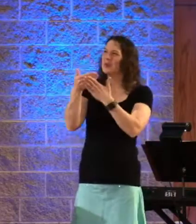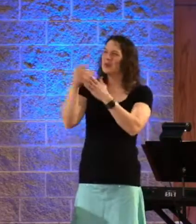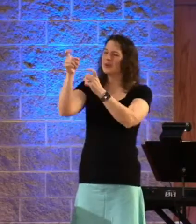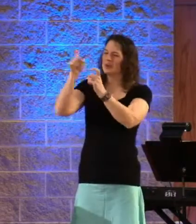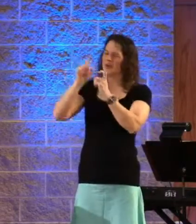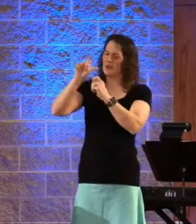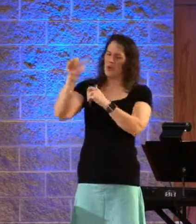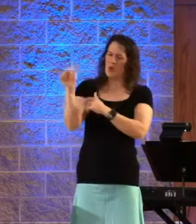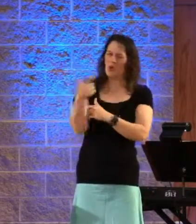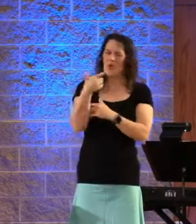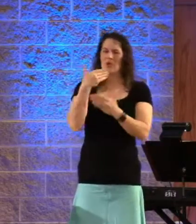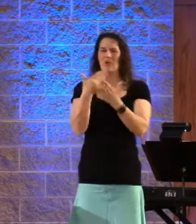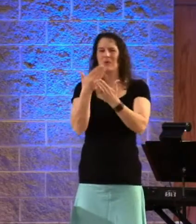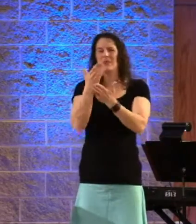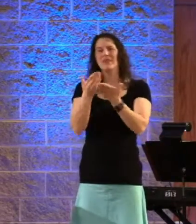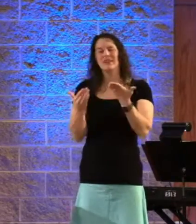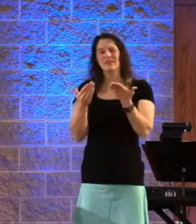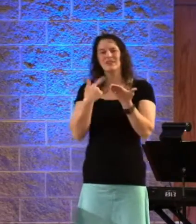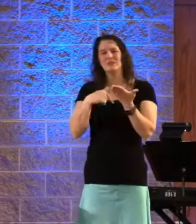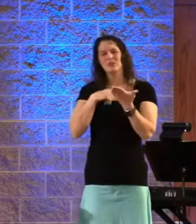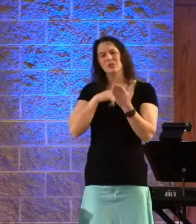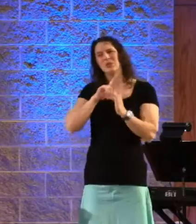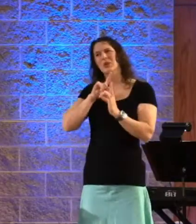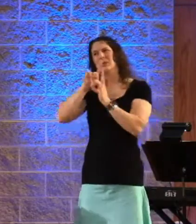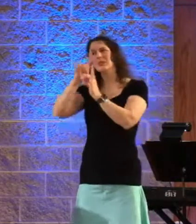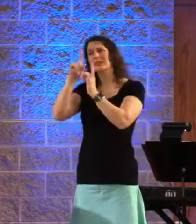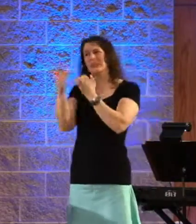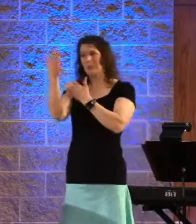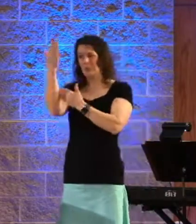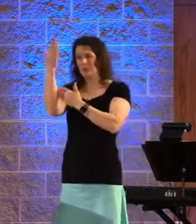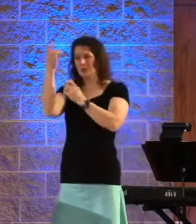we come to you this morning in celebration